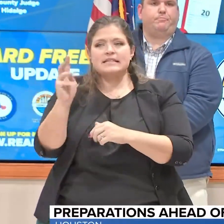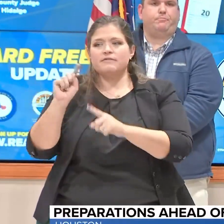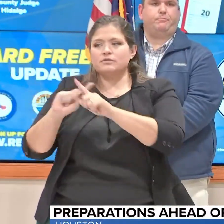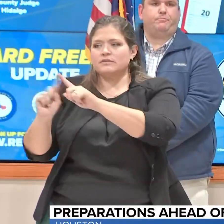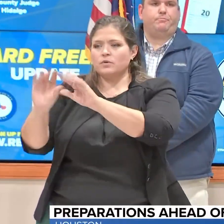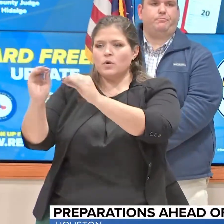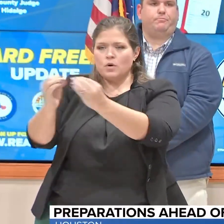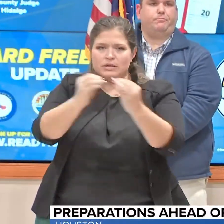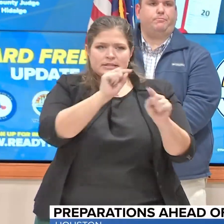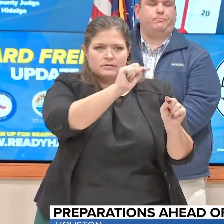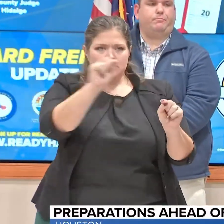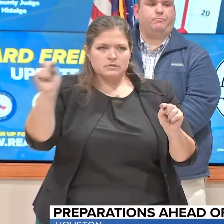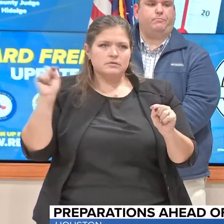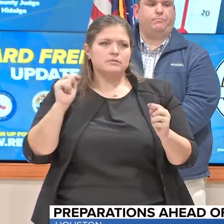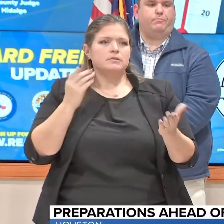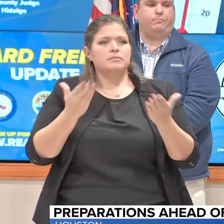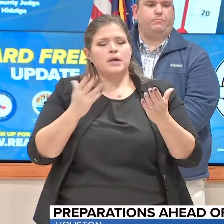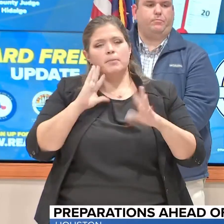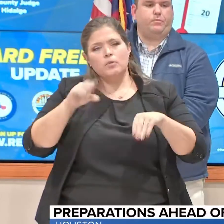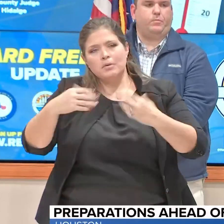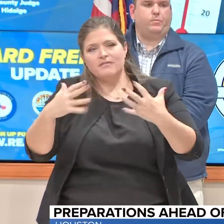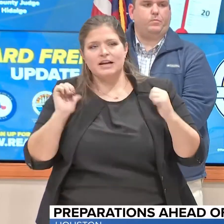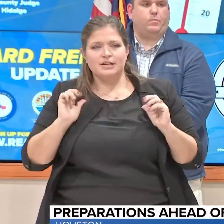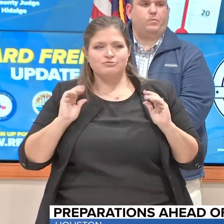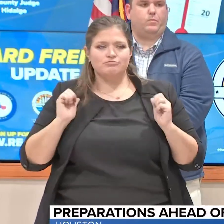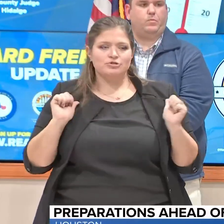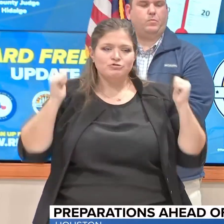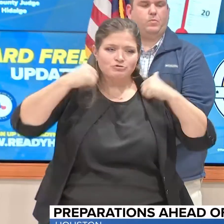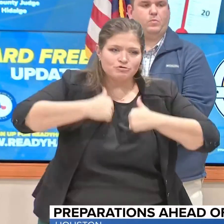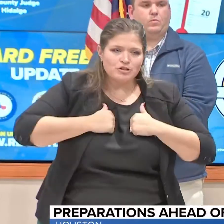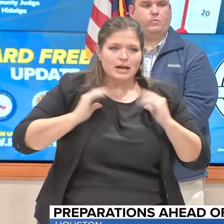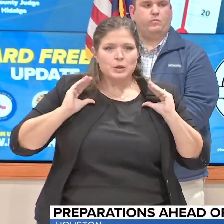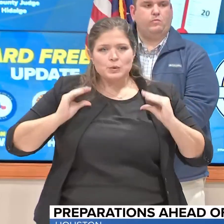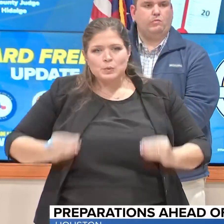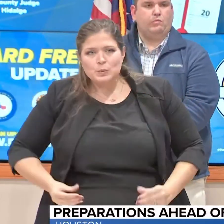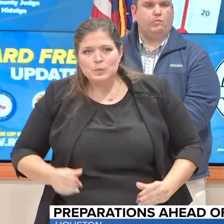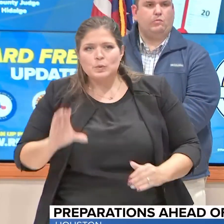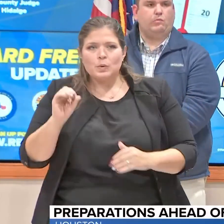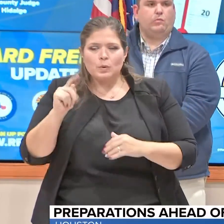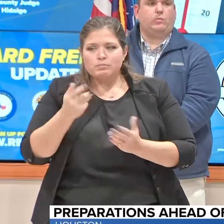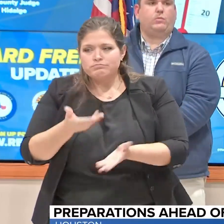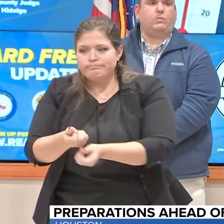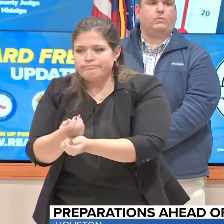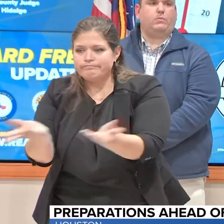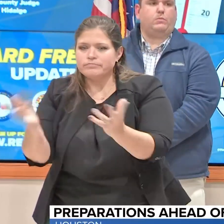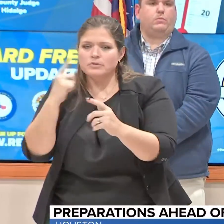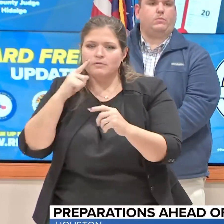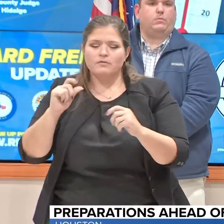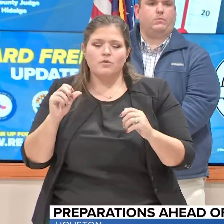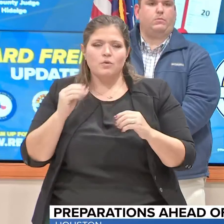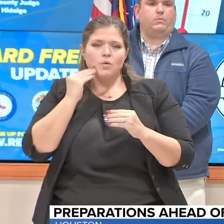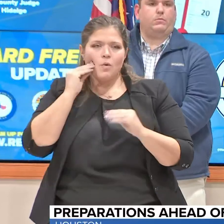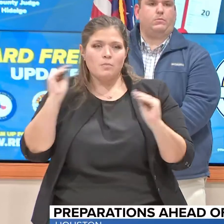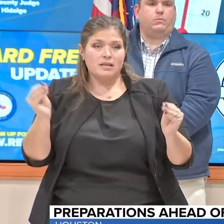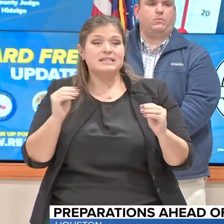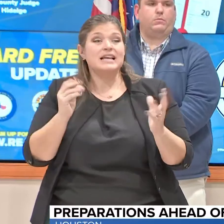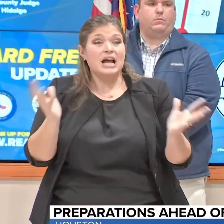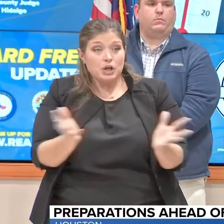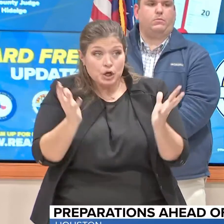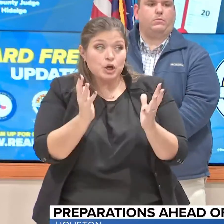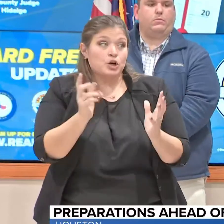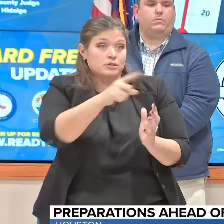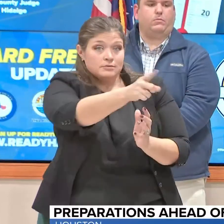that sometimes will go out and take jackets and coats and things of that to our homeless population. I simply would encourage people to encourage